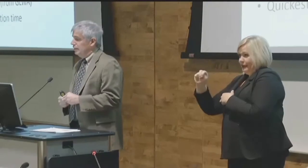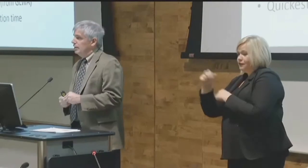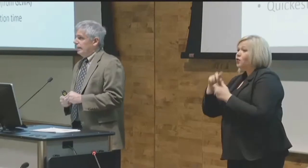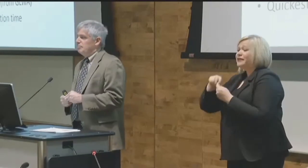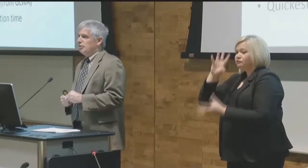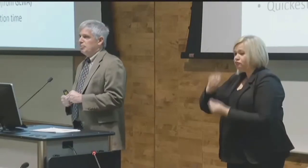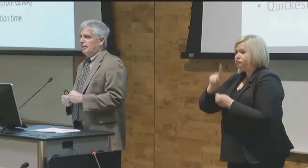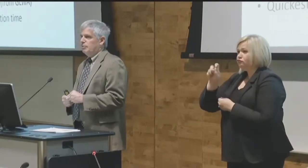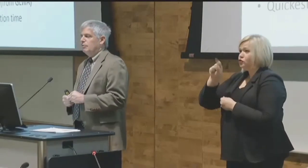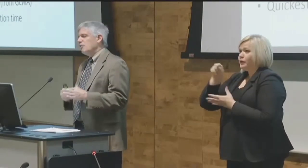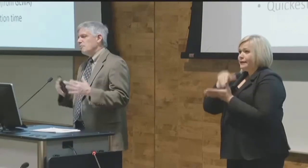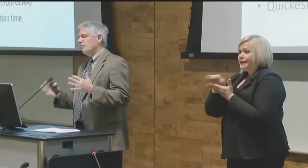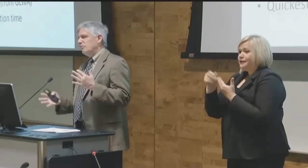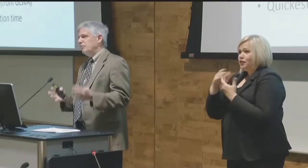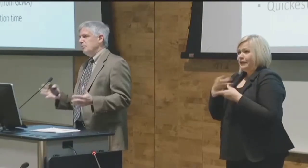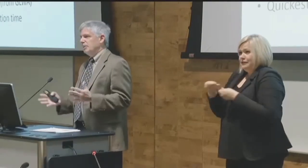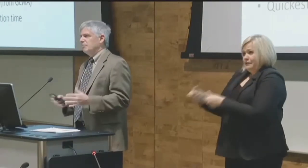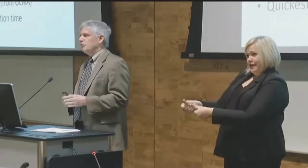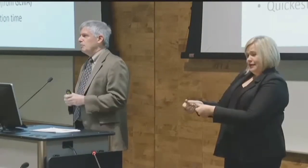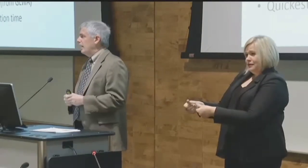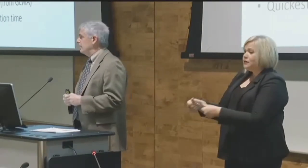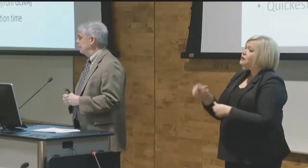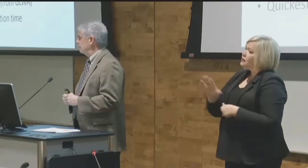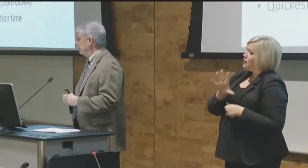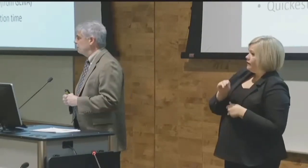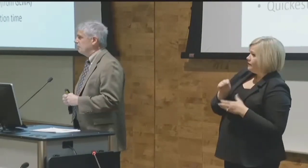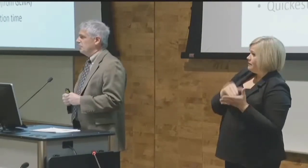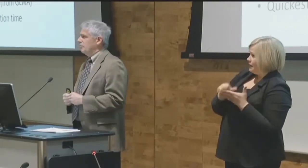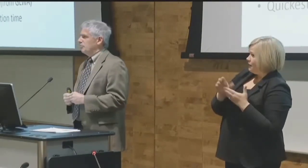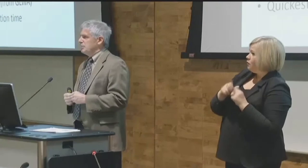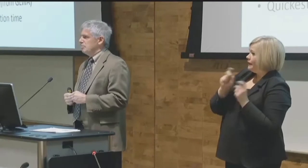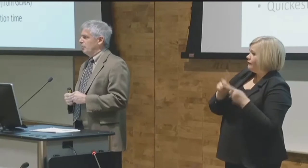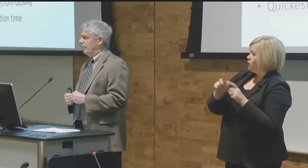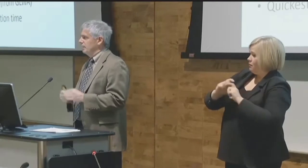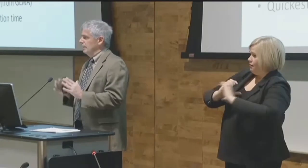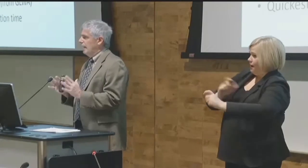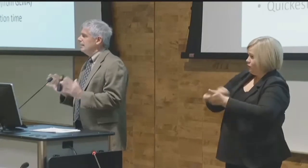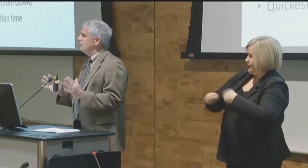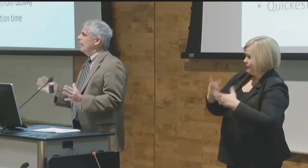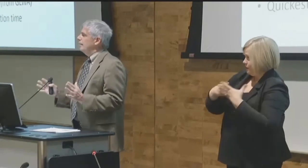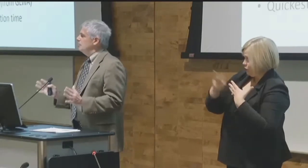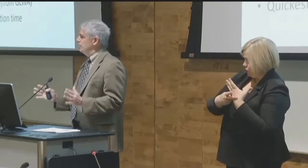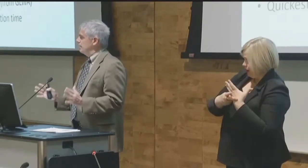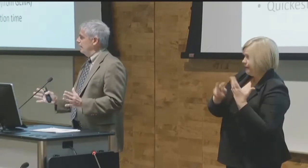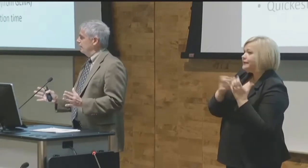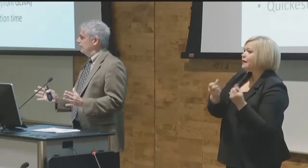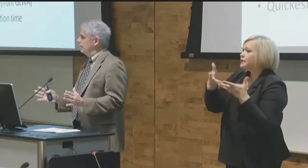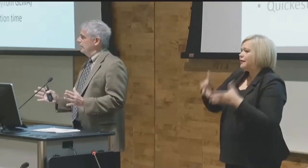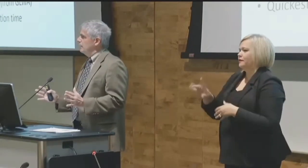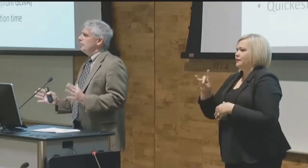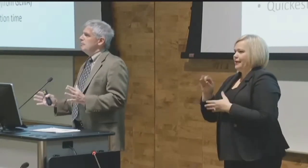there that can be spent. We know about $50 million is going to be allocated to the lead service line replacement program. That leaves $80